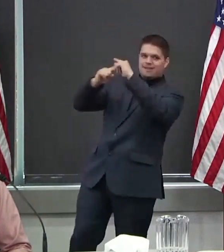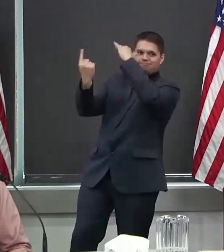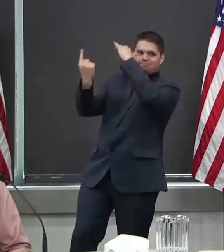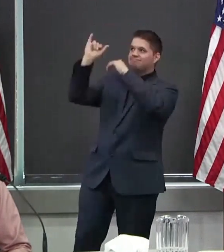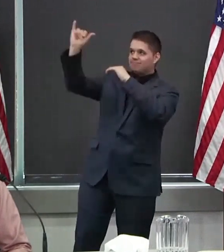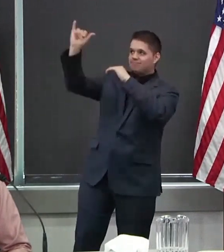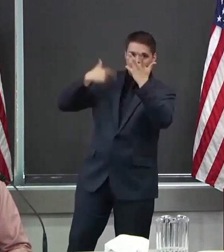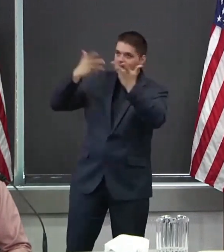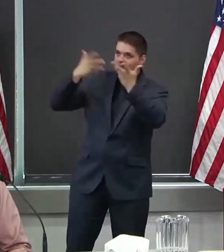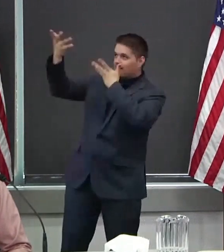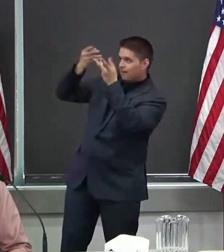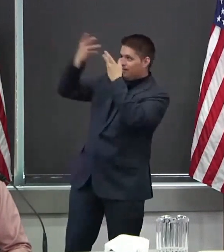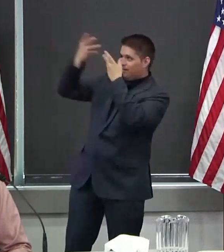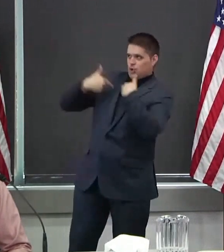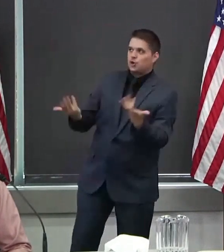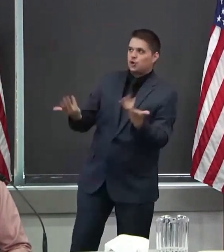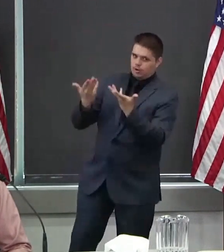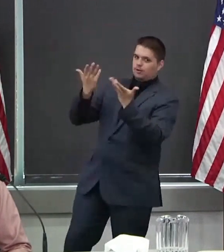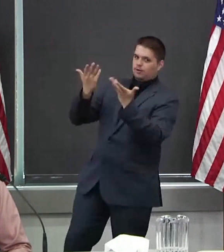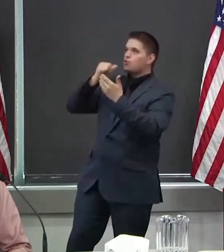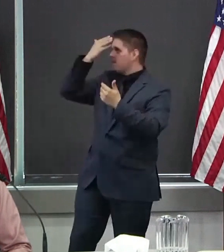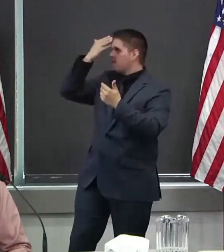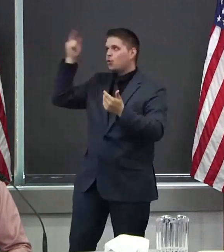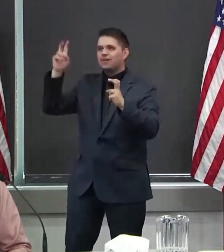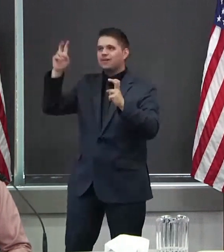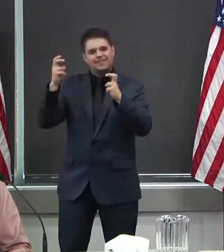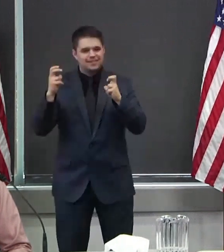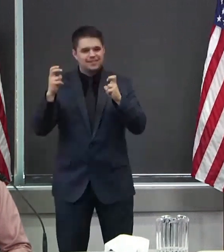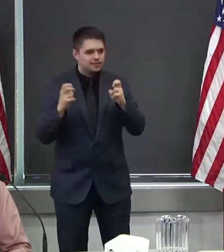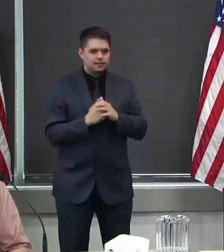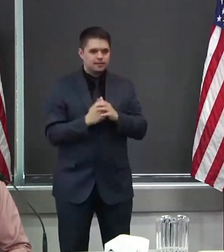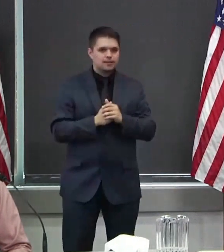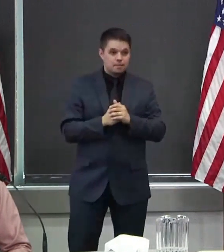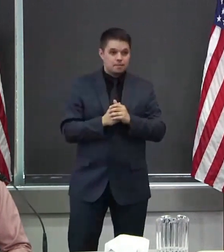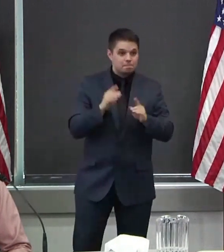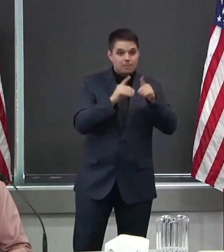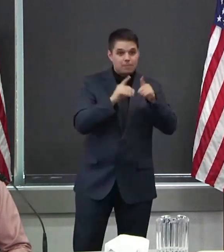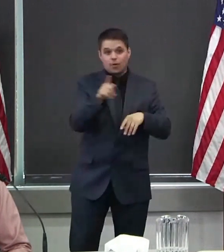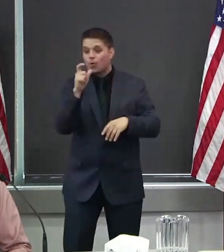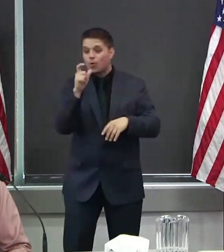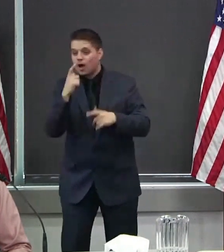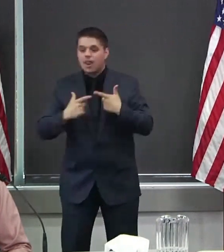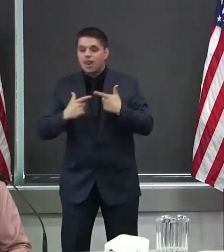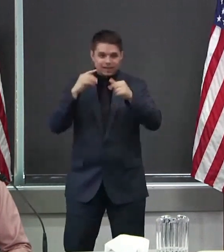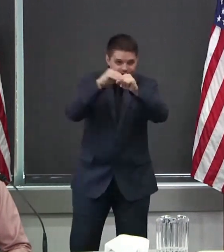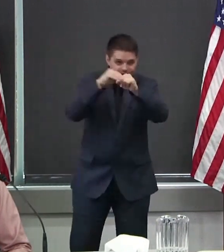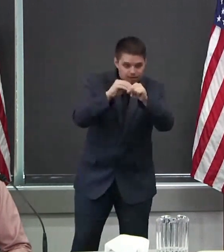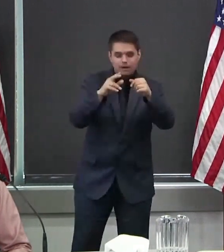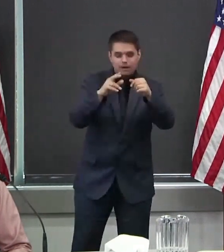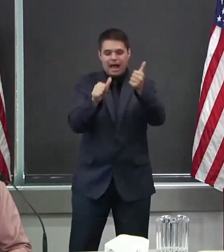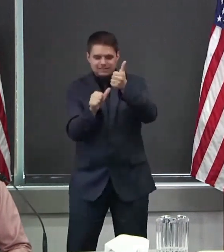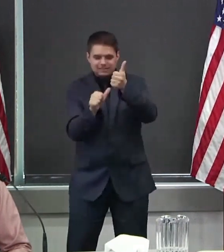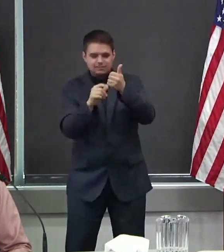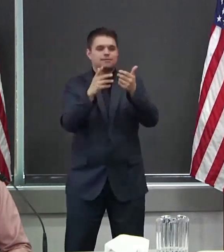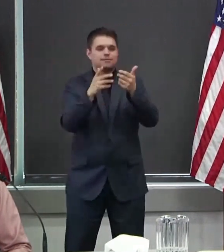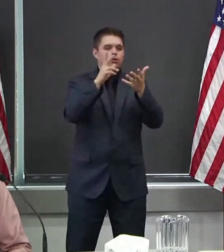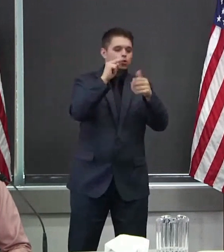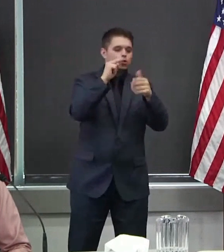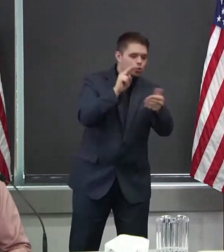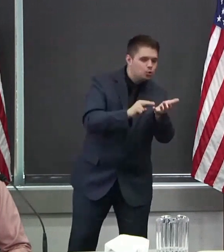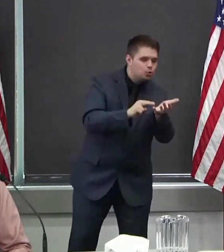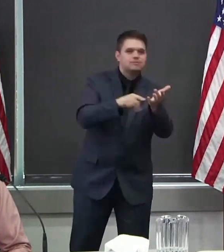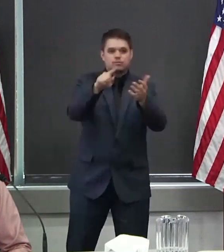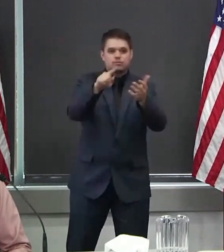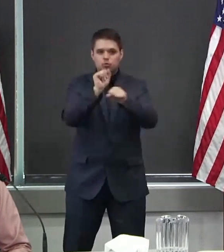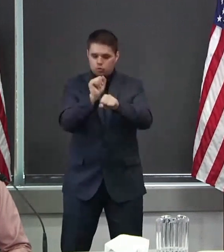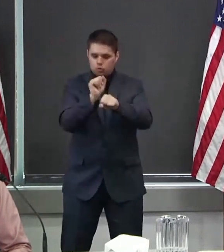safely. Our folks in our assisted living facilities, our nursing homes, are some of our most vulnerable Oregonians. And